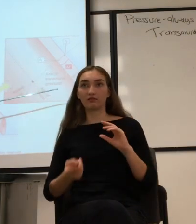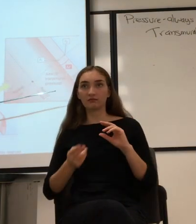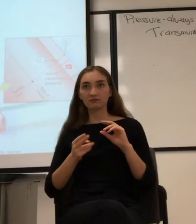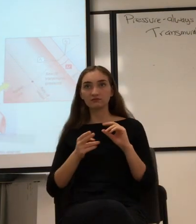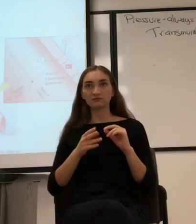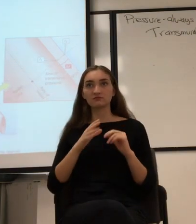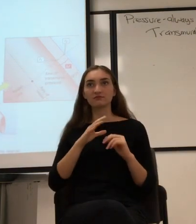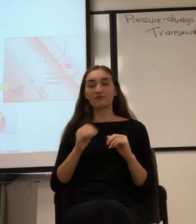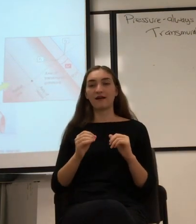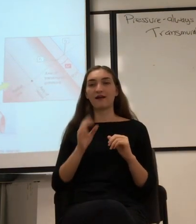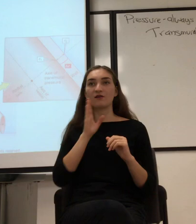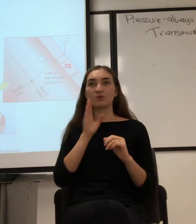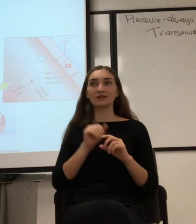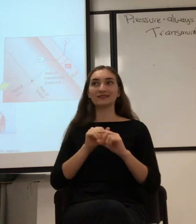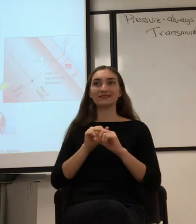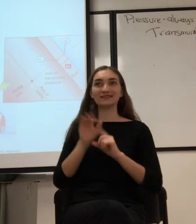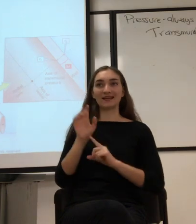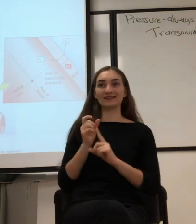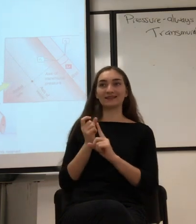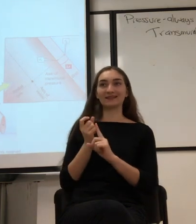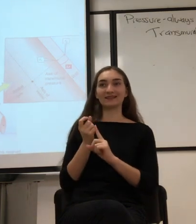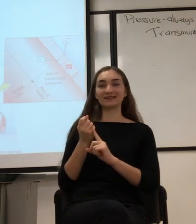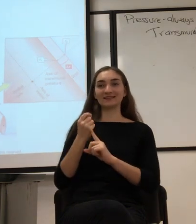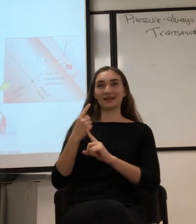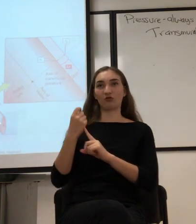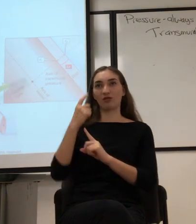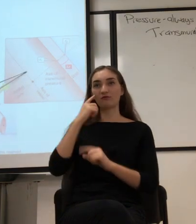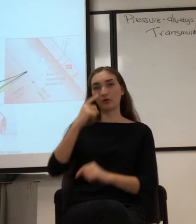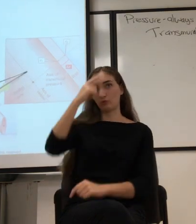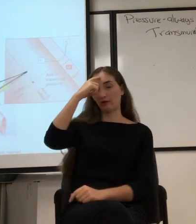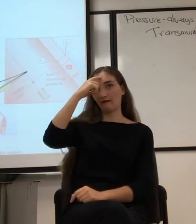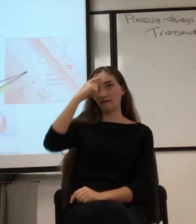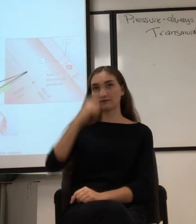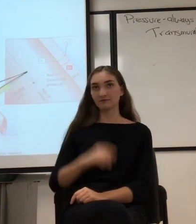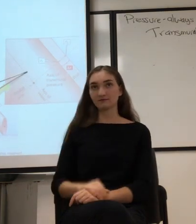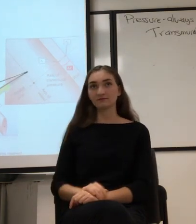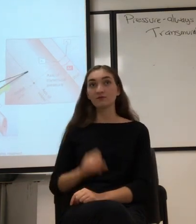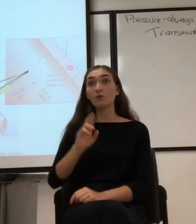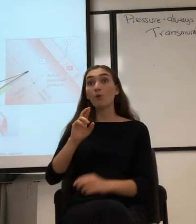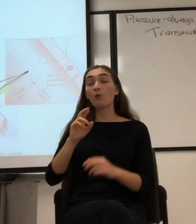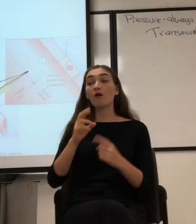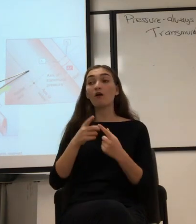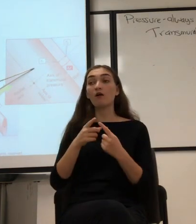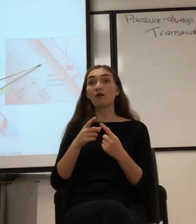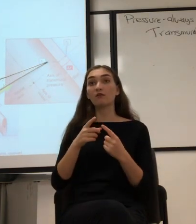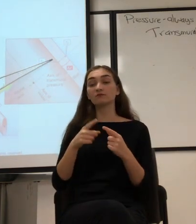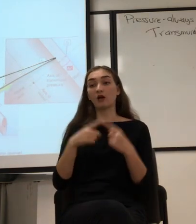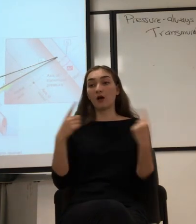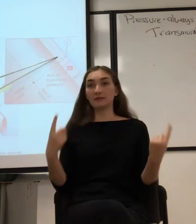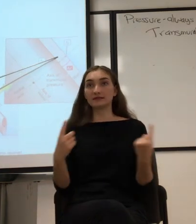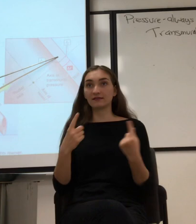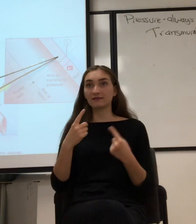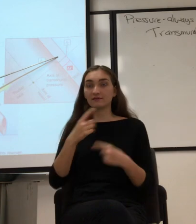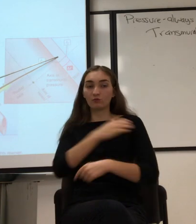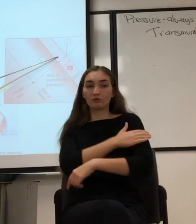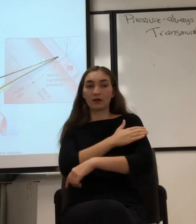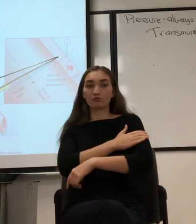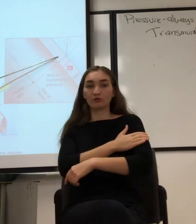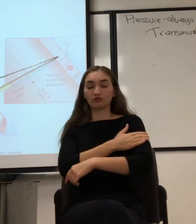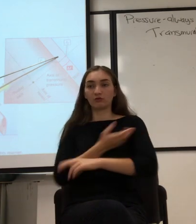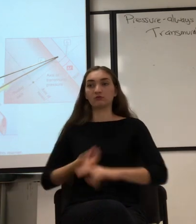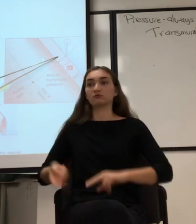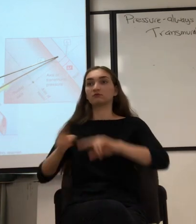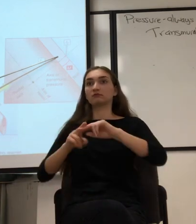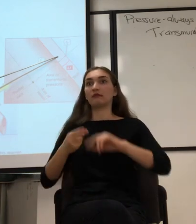and we'll talk about that. That's tomorrow's lecture. Or the opposite, blood pressure is getting too high, and you stretch this